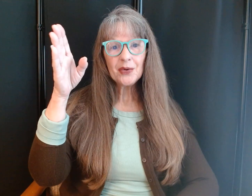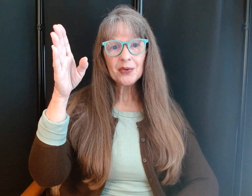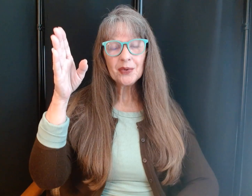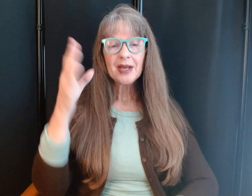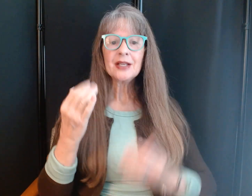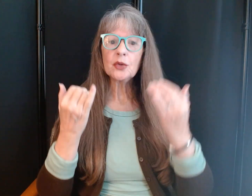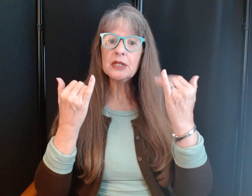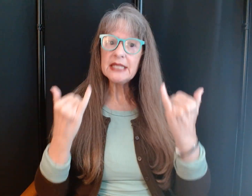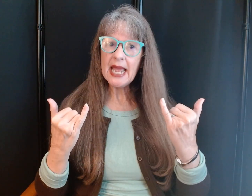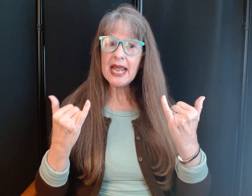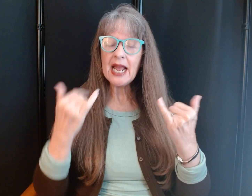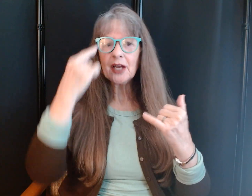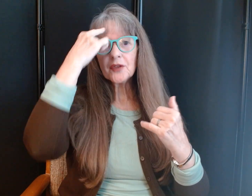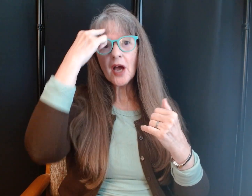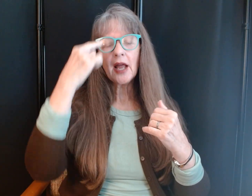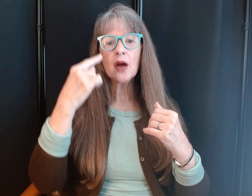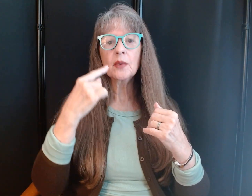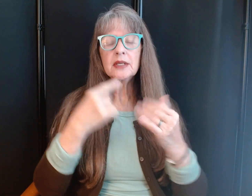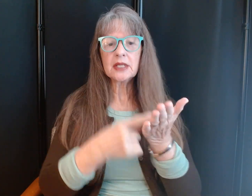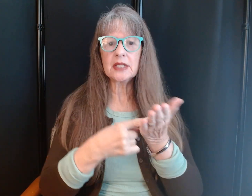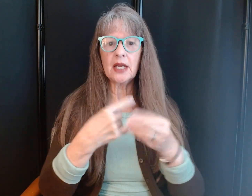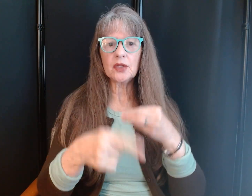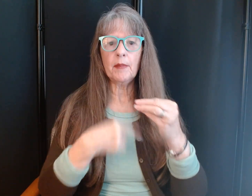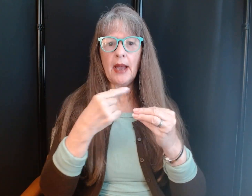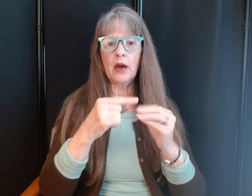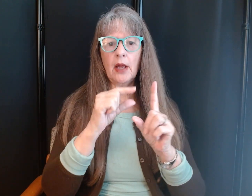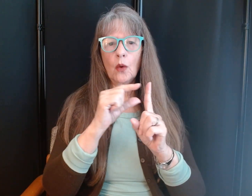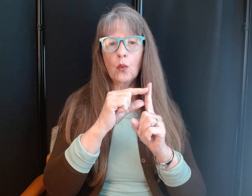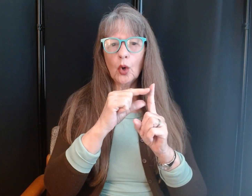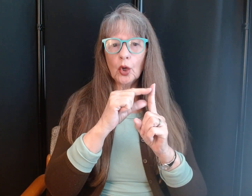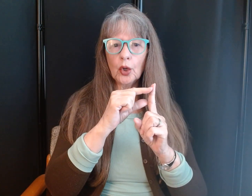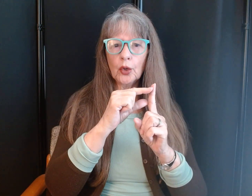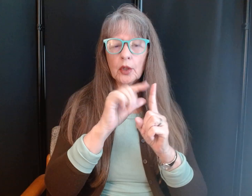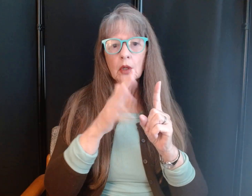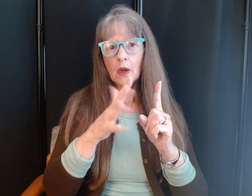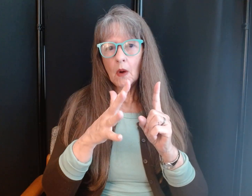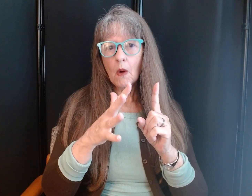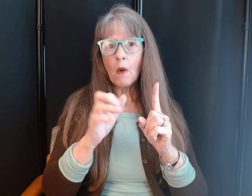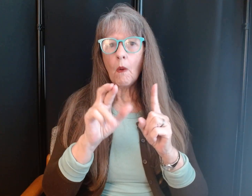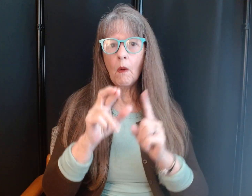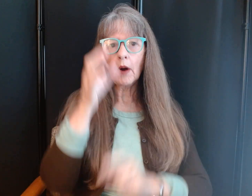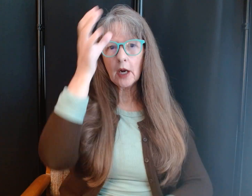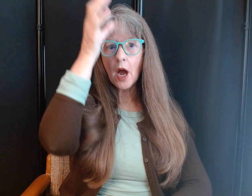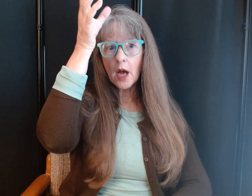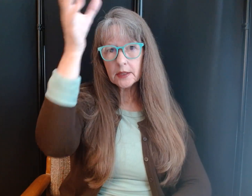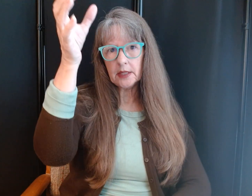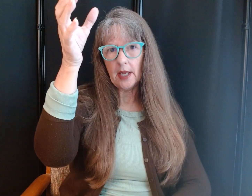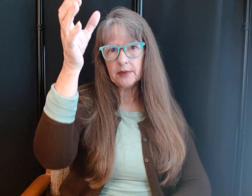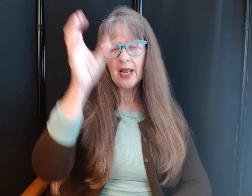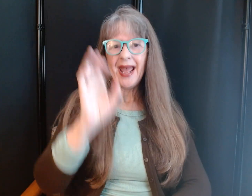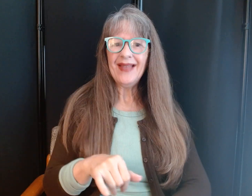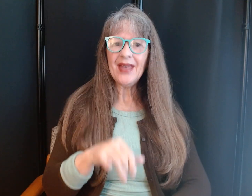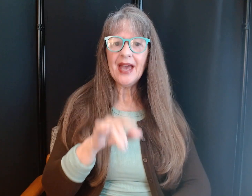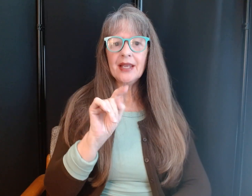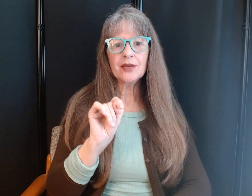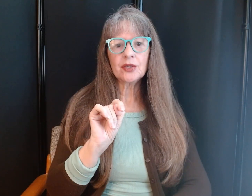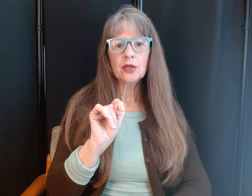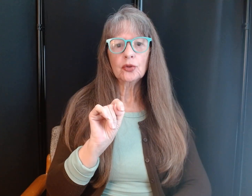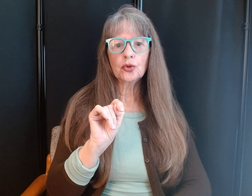Hello. So today I thought I would discuss about a word or a concept, and that is